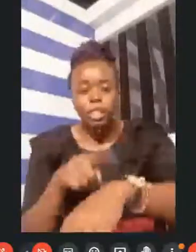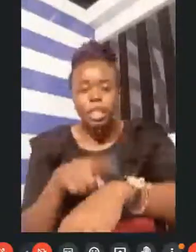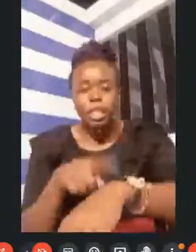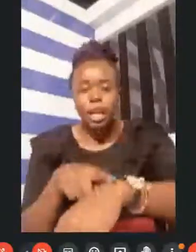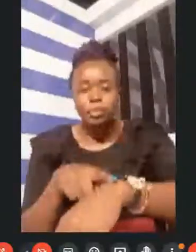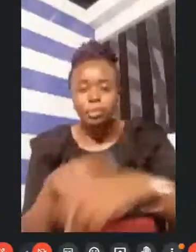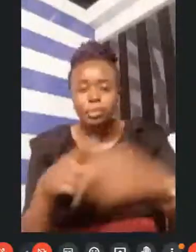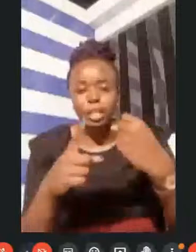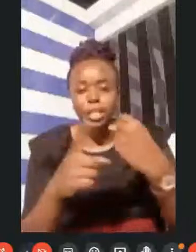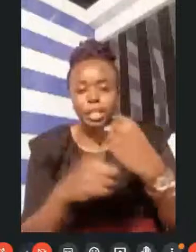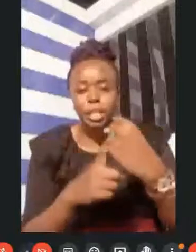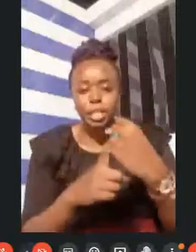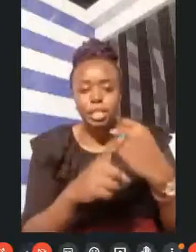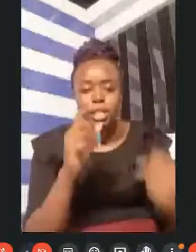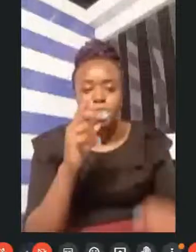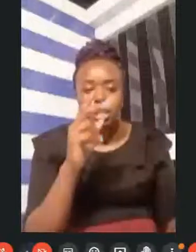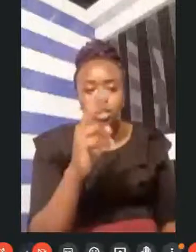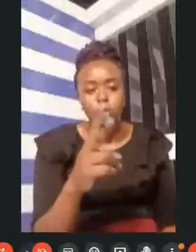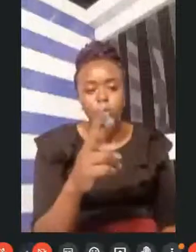say time